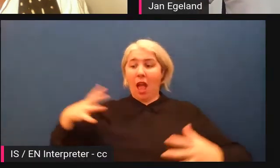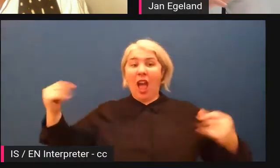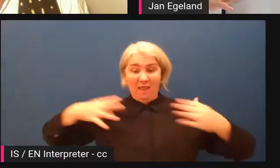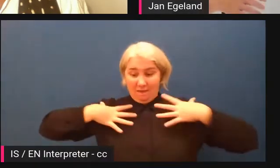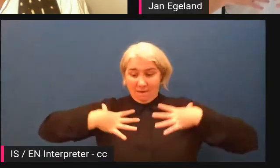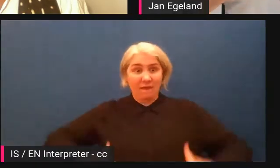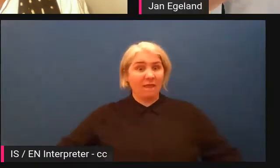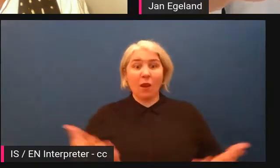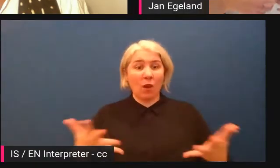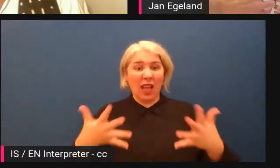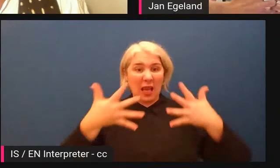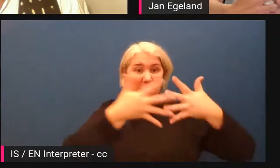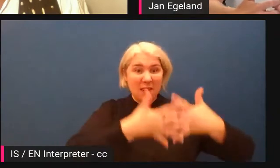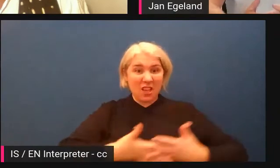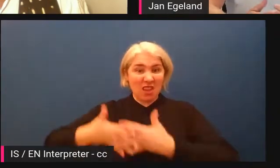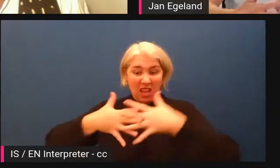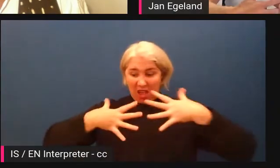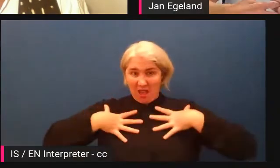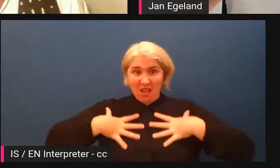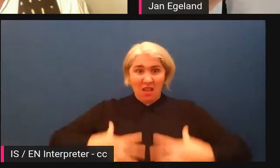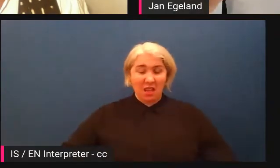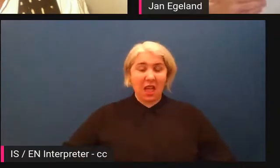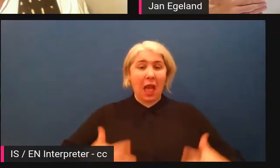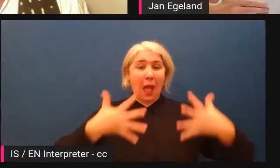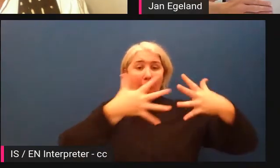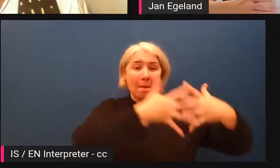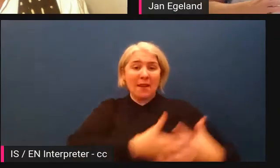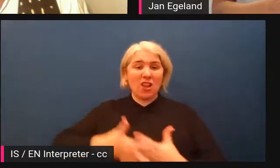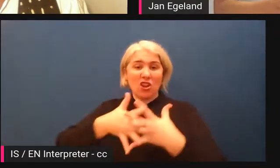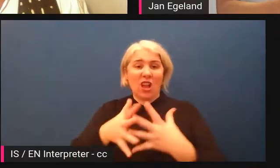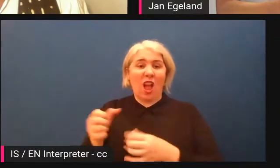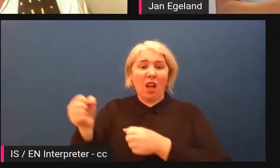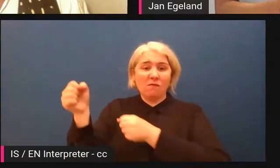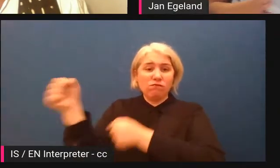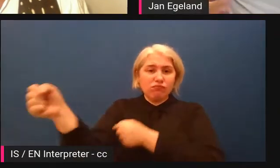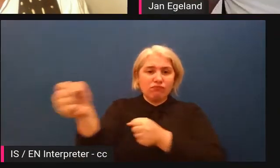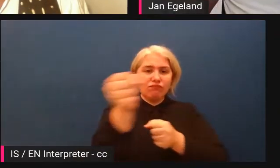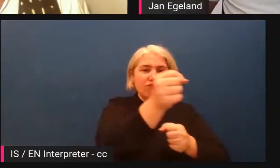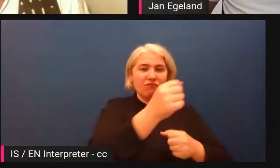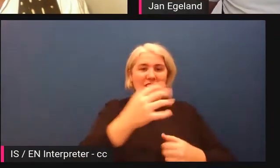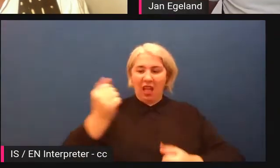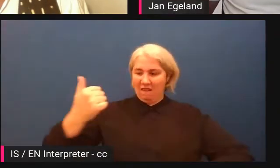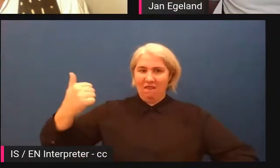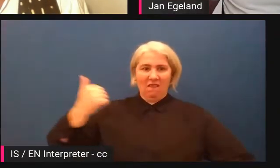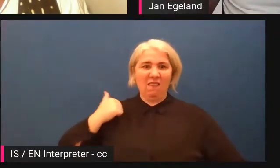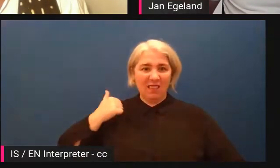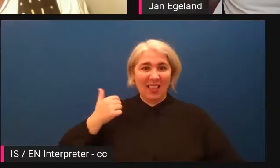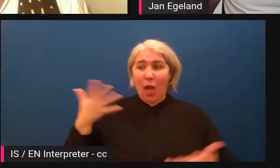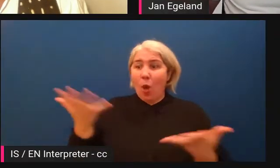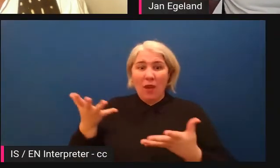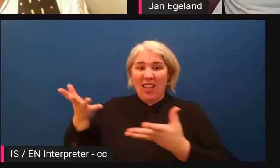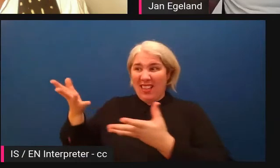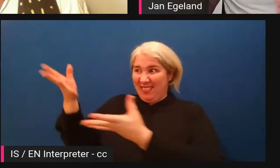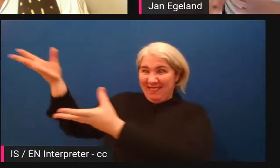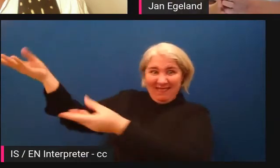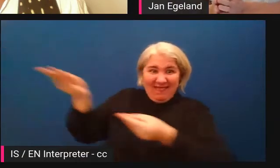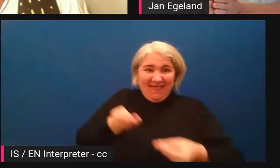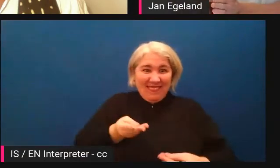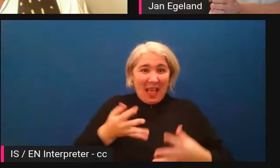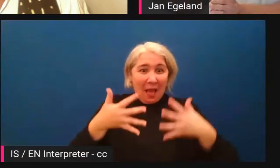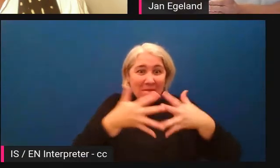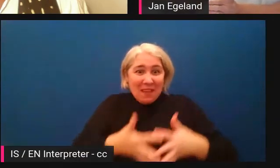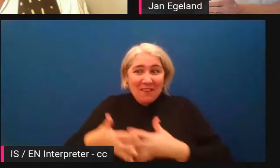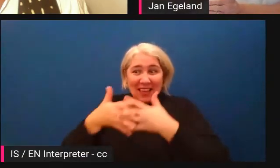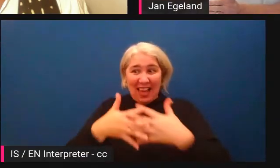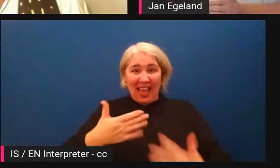the meeting room. I mean, just as an illustration of the change. So we lost two months. We